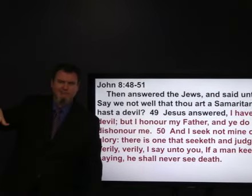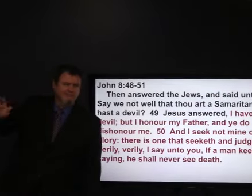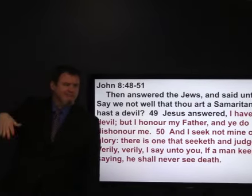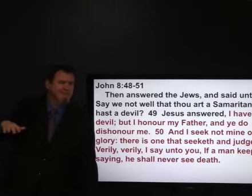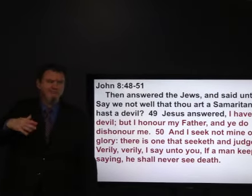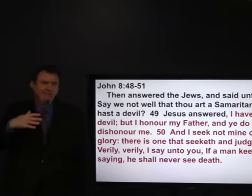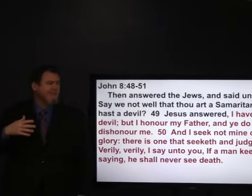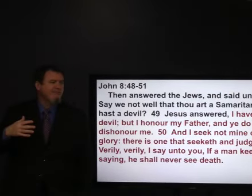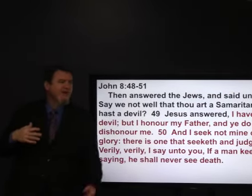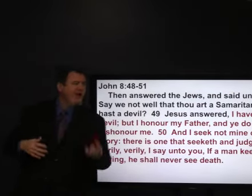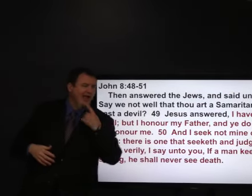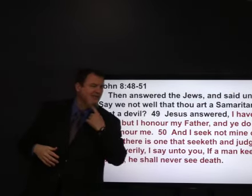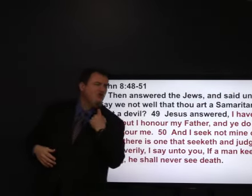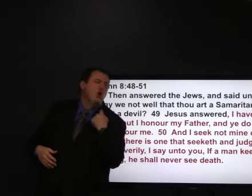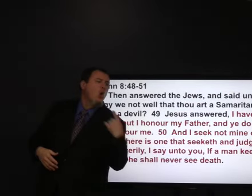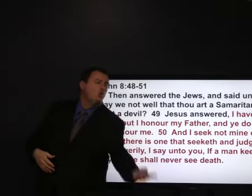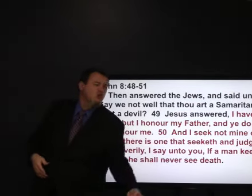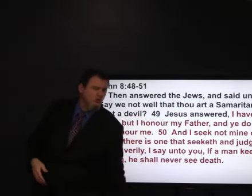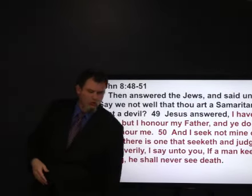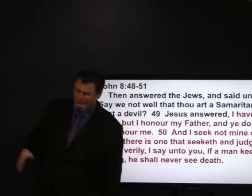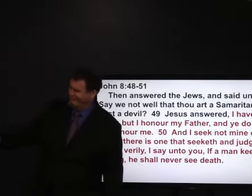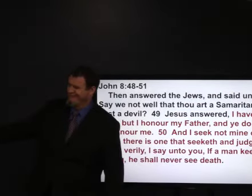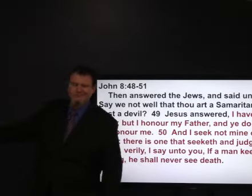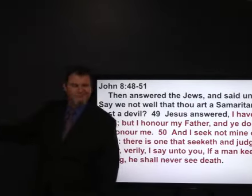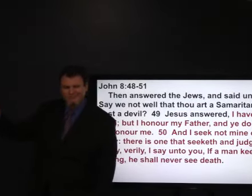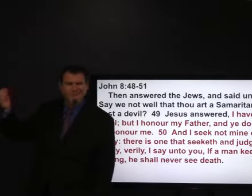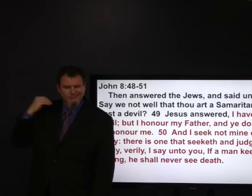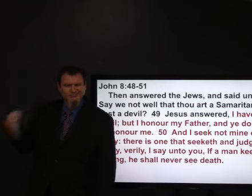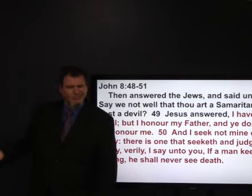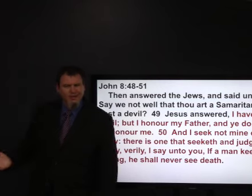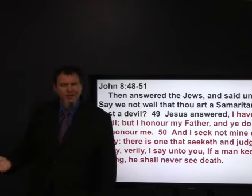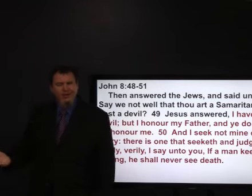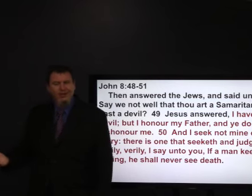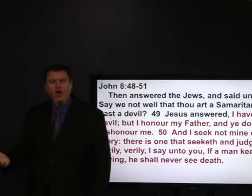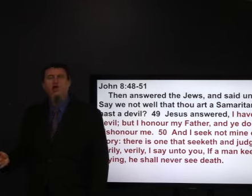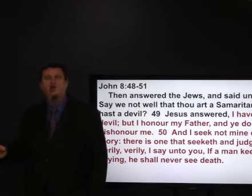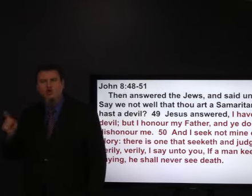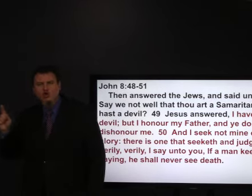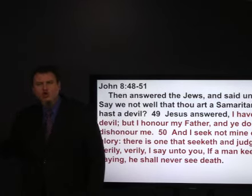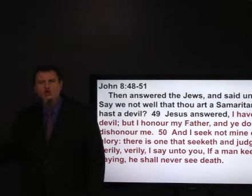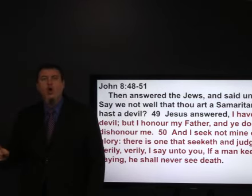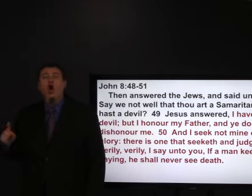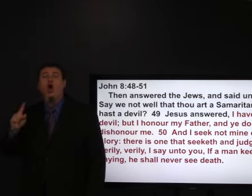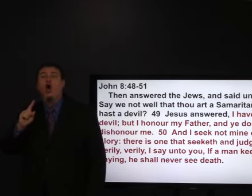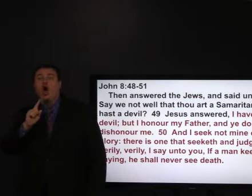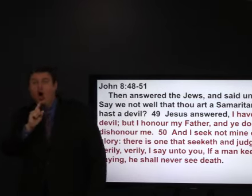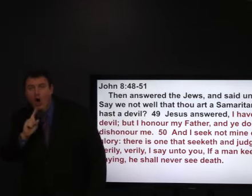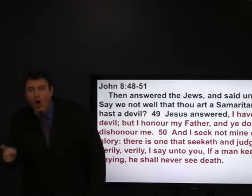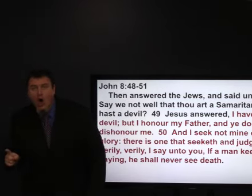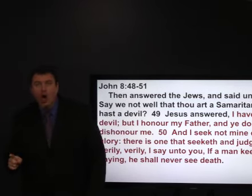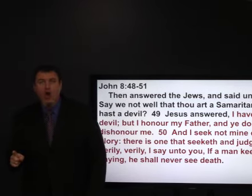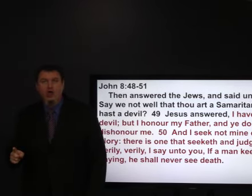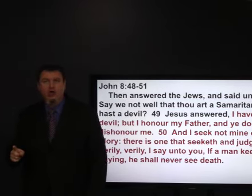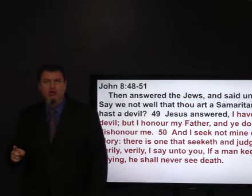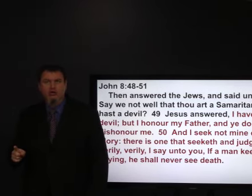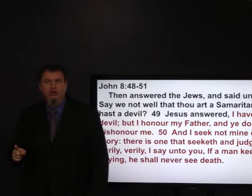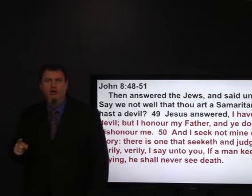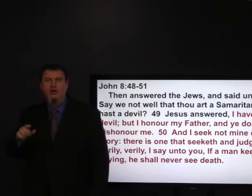Then answered the Jews and said unto him, look, I told you. See? We said that